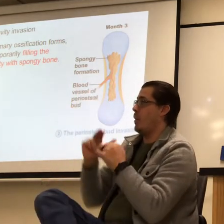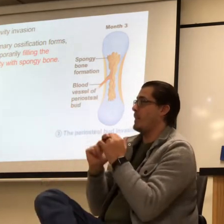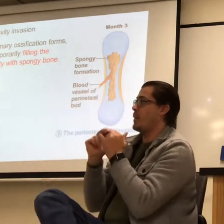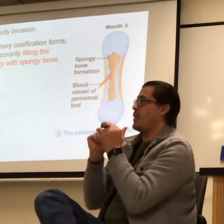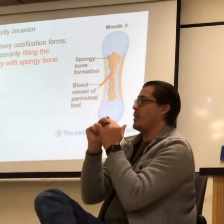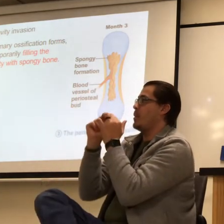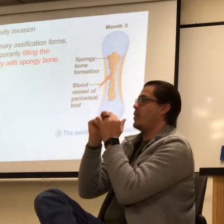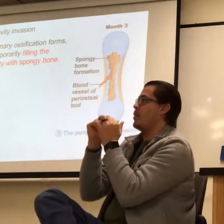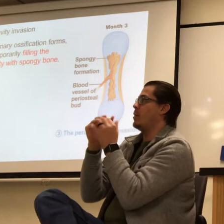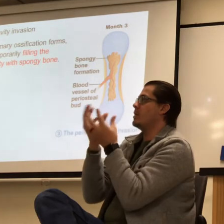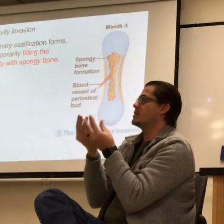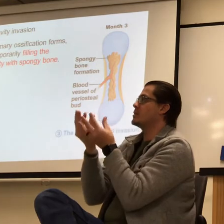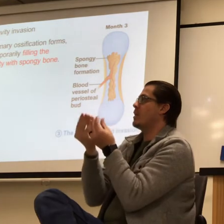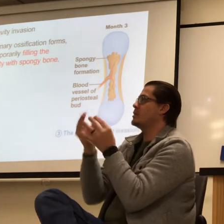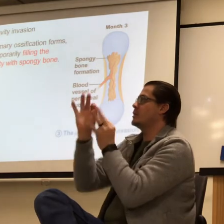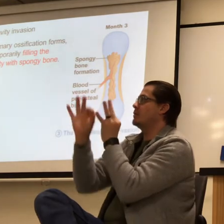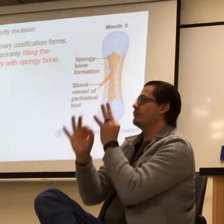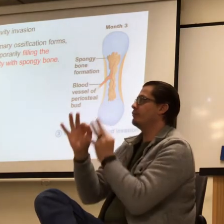spongy bone.